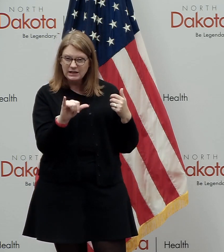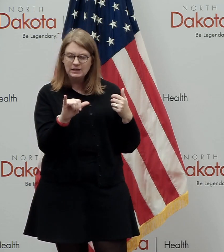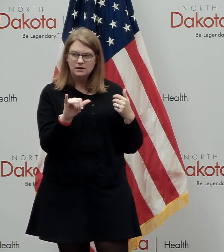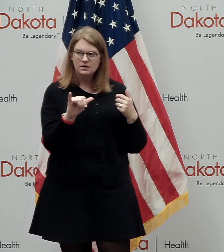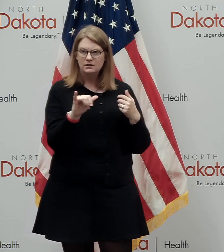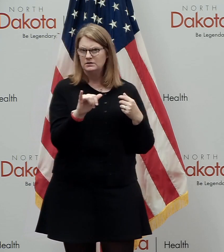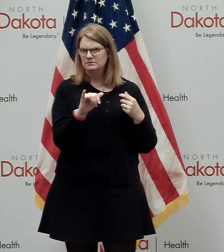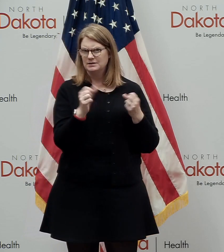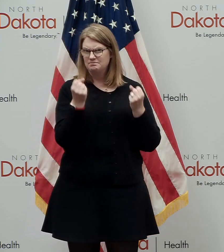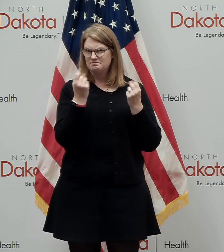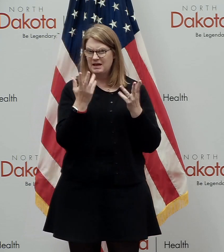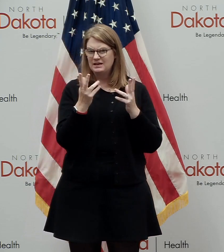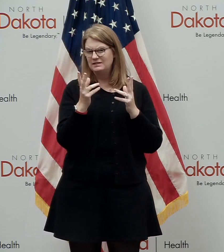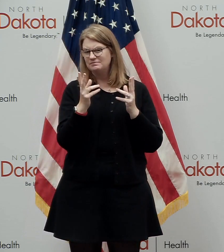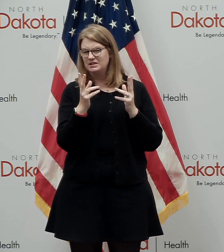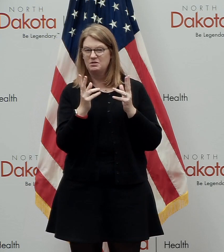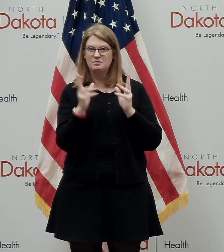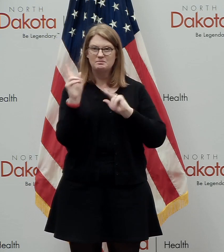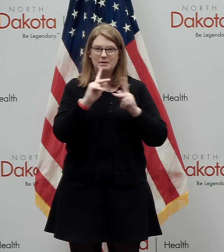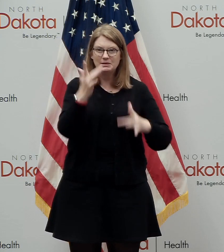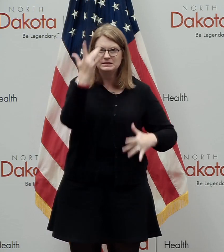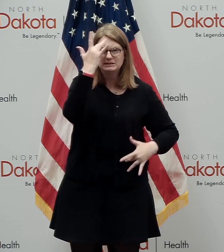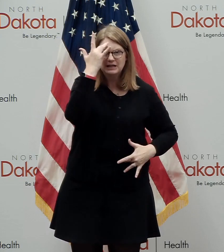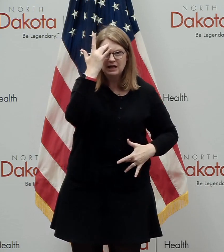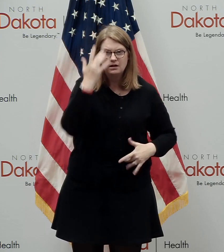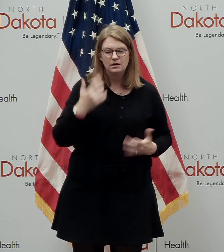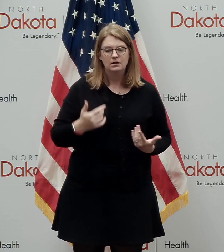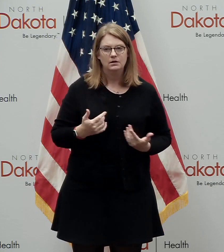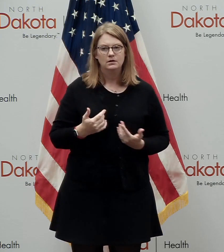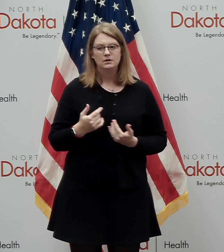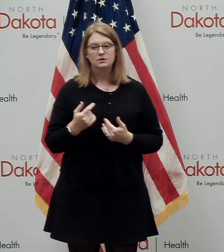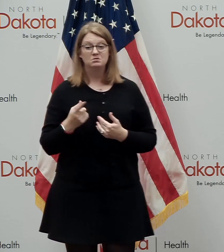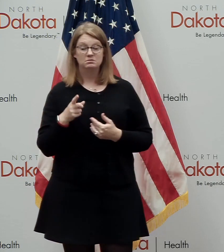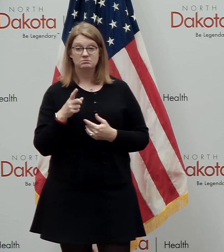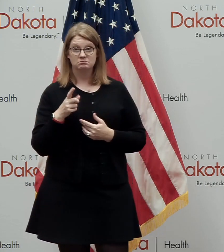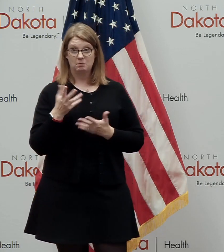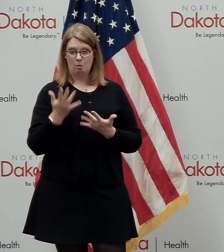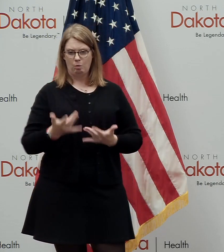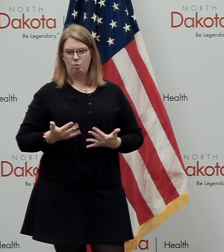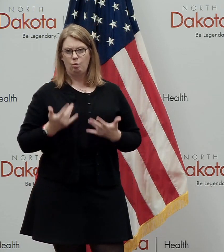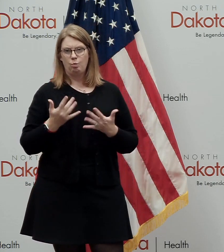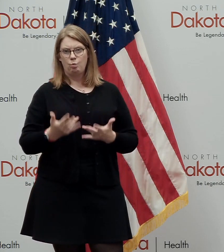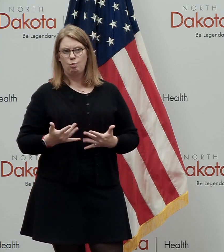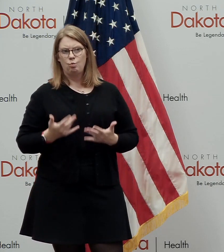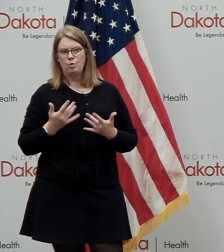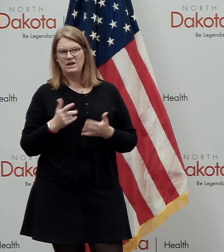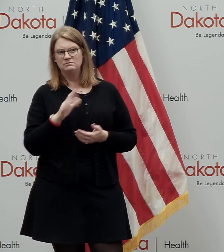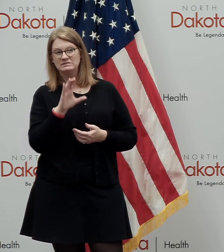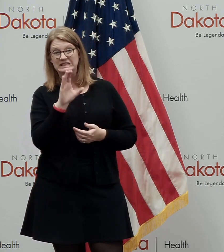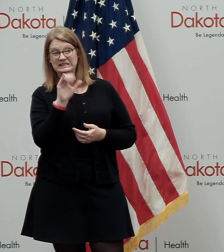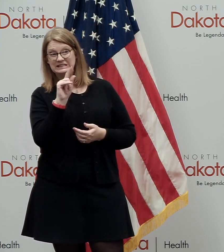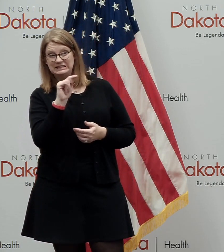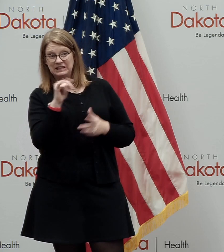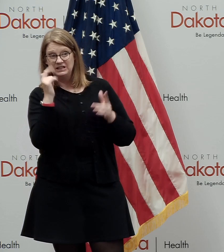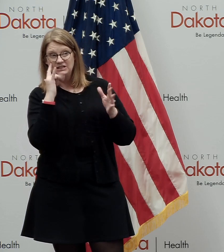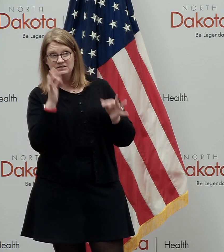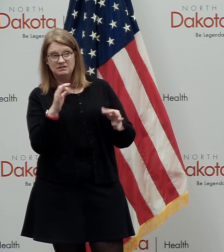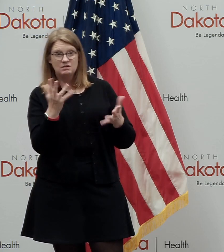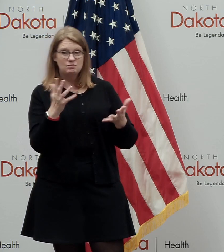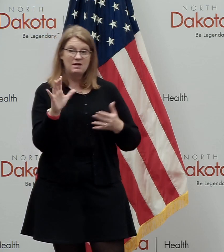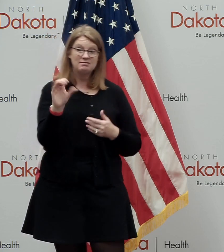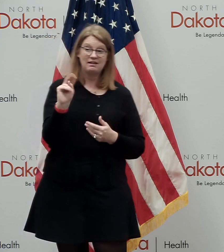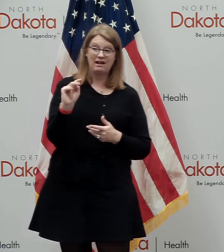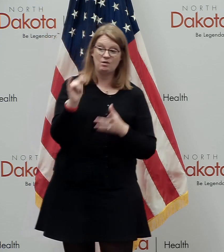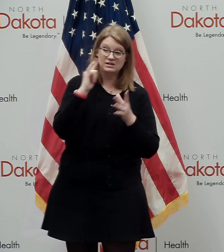higher risk levels. You don't have to wait to find out if the mayor or the city commission or the county commission is going to do something